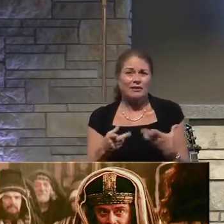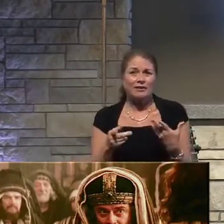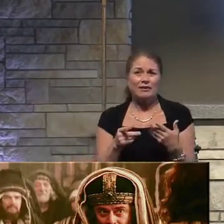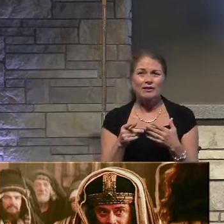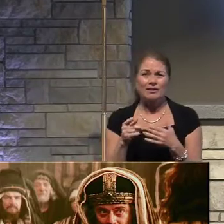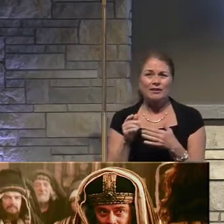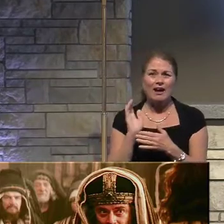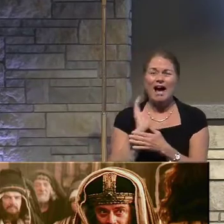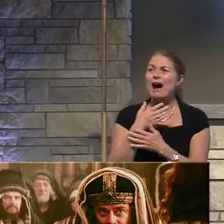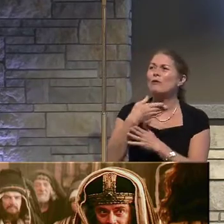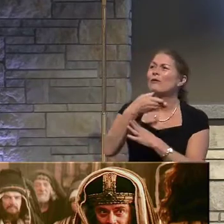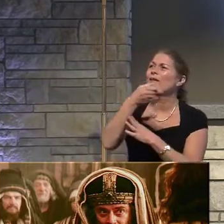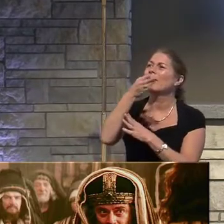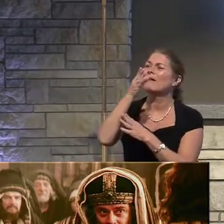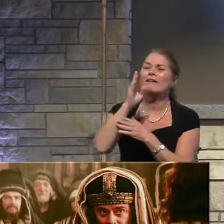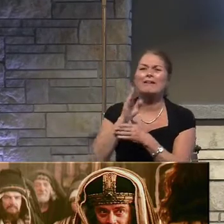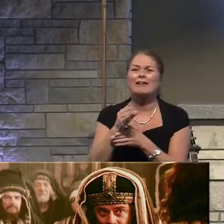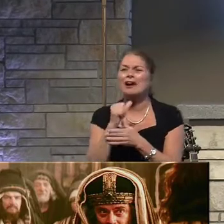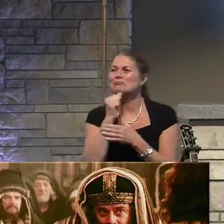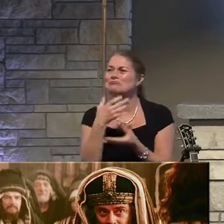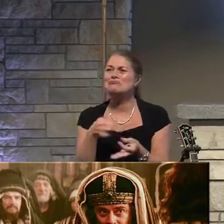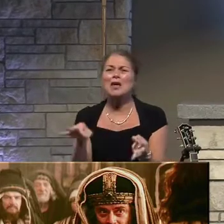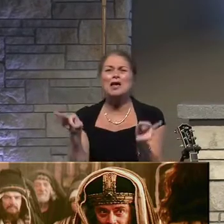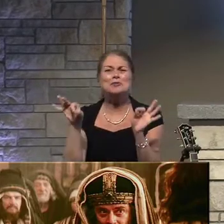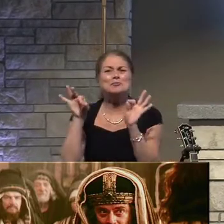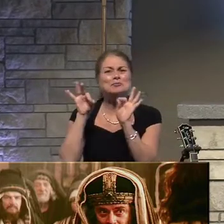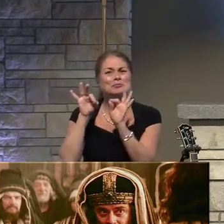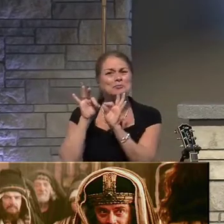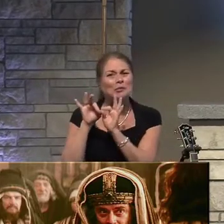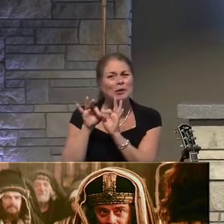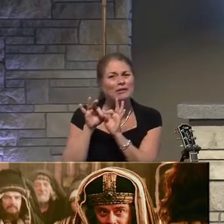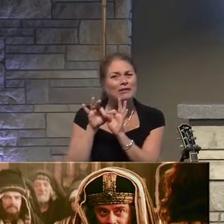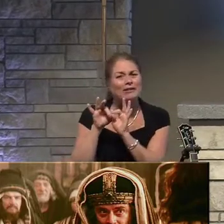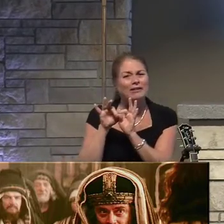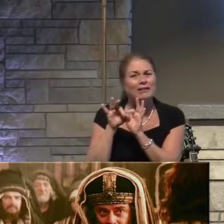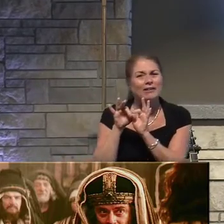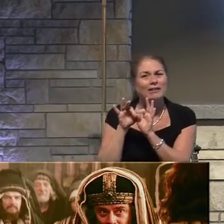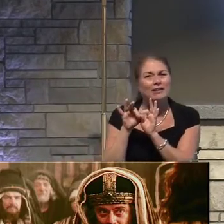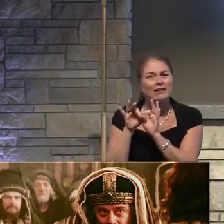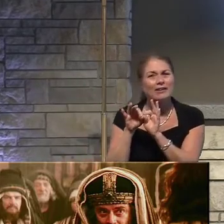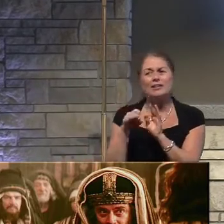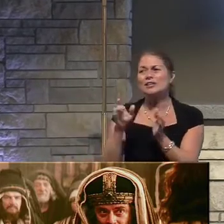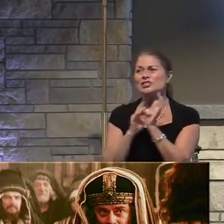God, how inconsequential we make the death of Jesus?